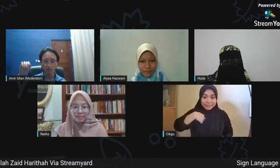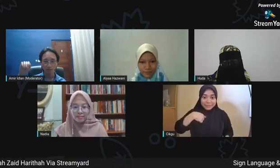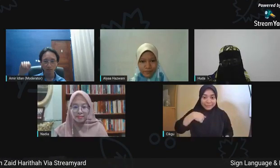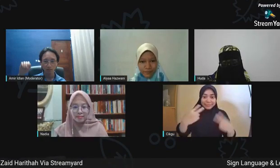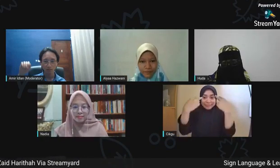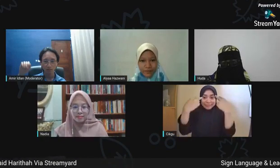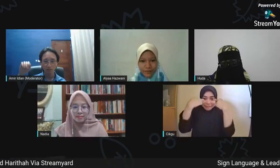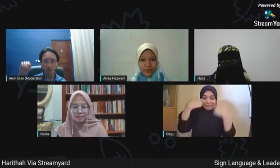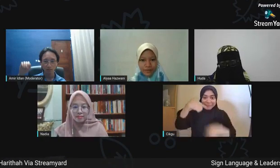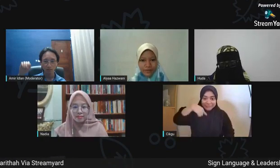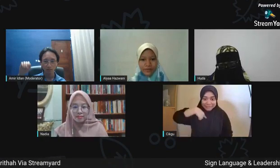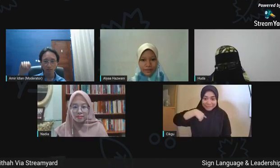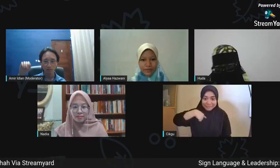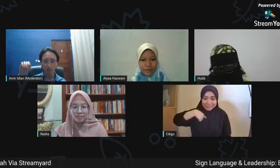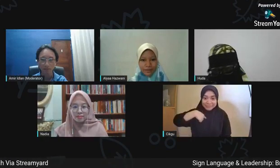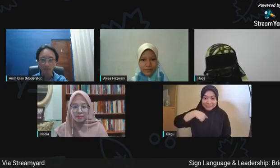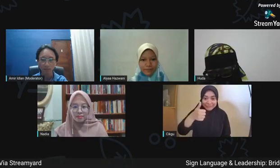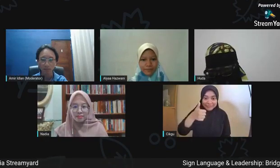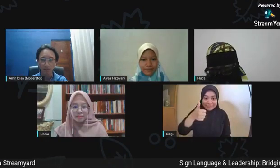Okay.